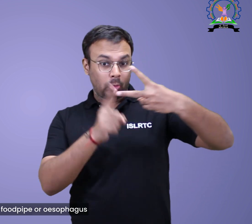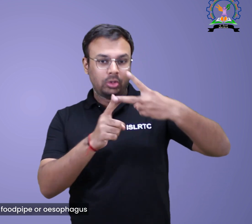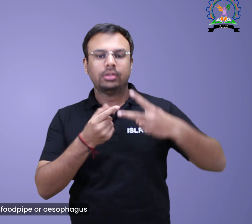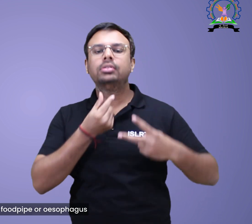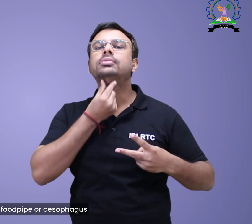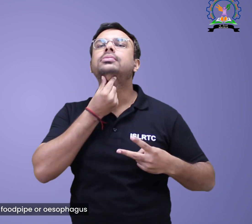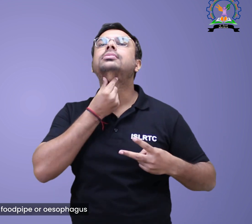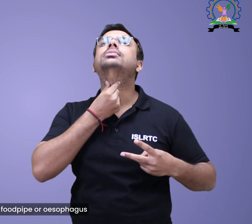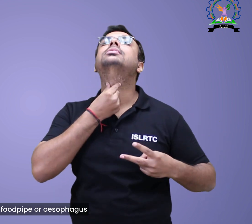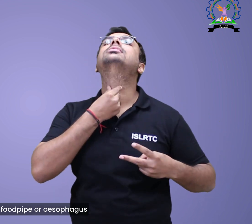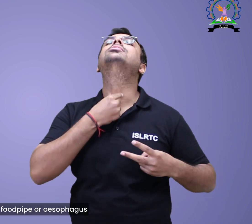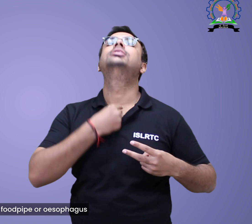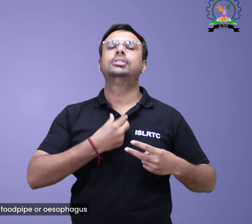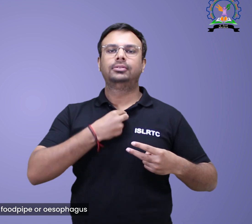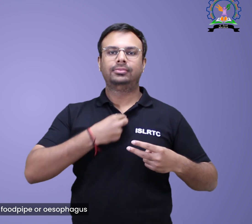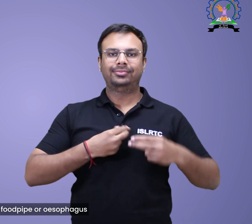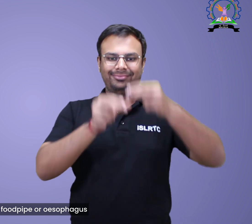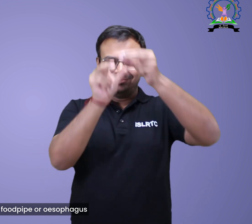2. The food pipe or esophagus.